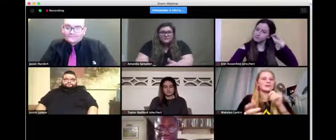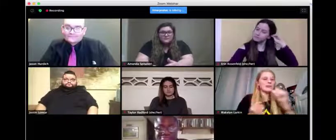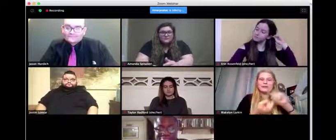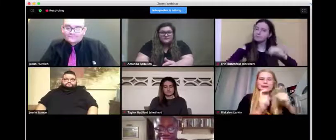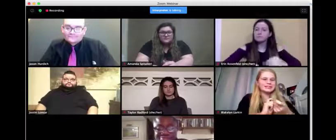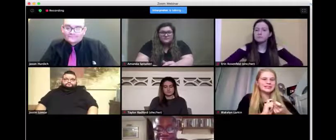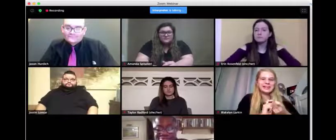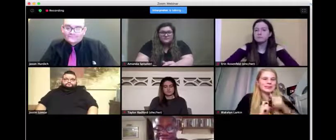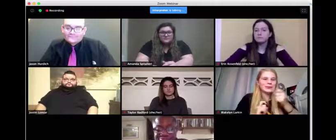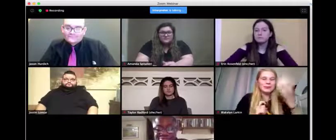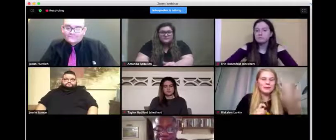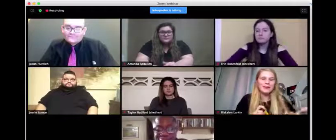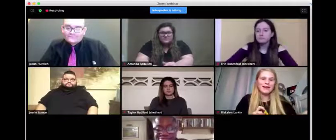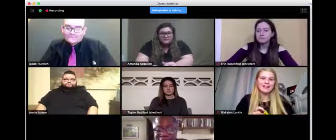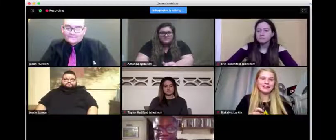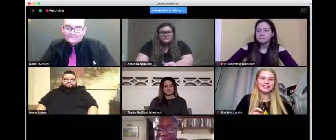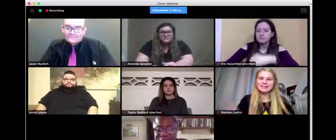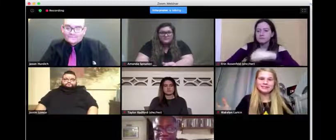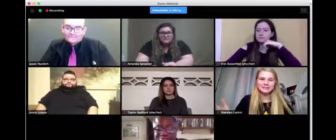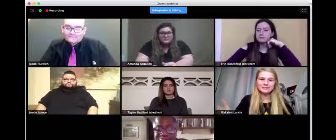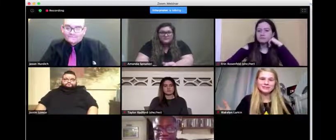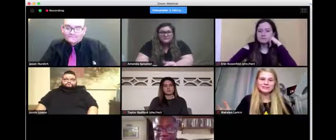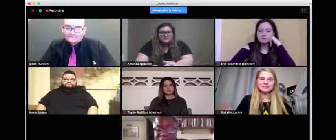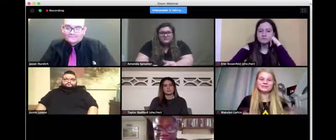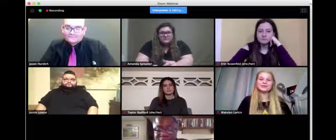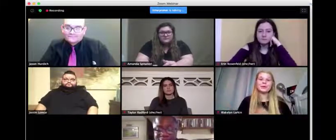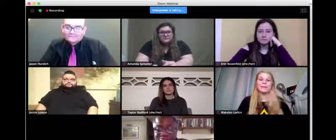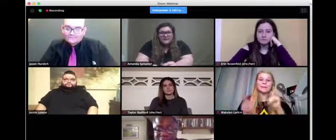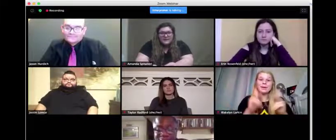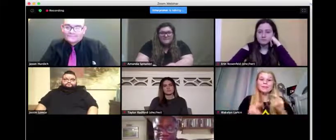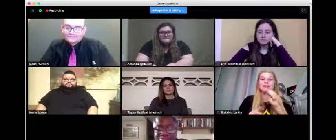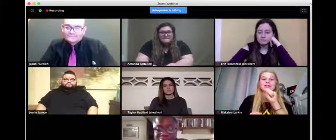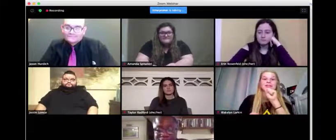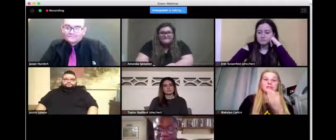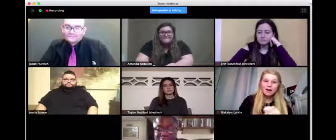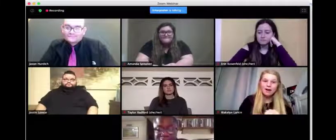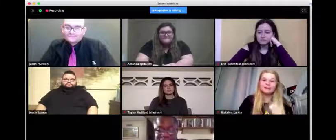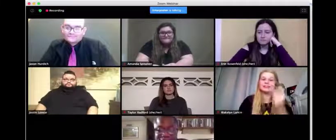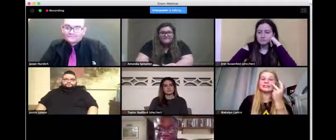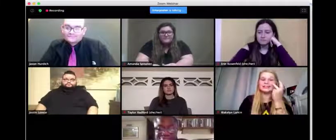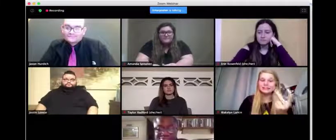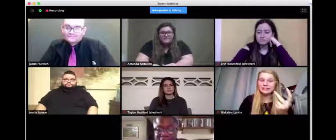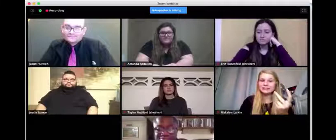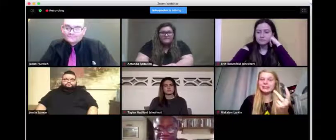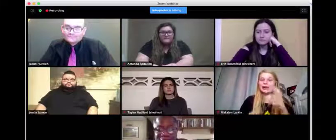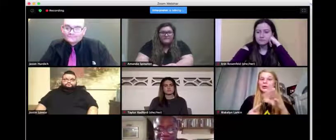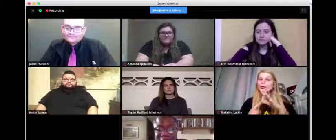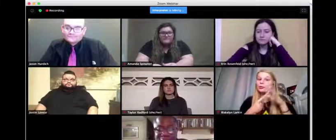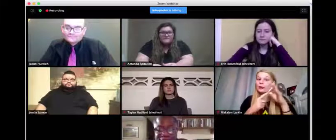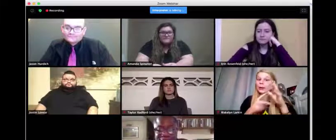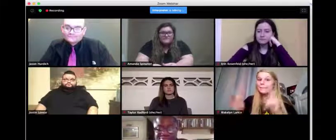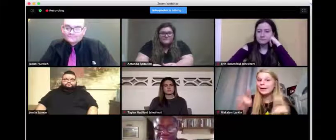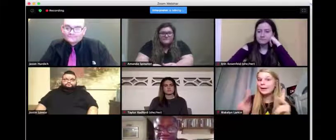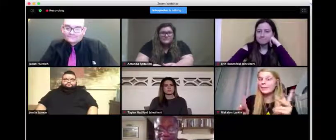People love to see a genuine, real person, happy people, positive people.